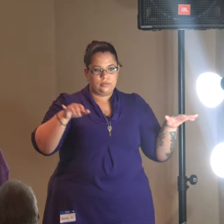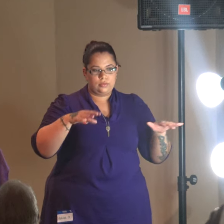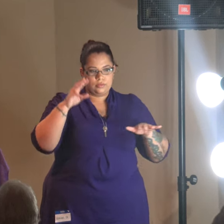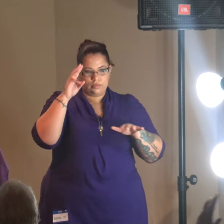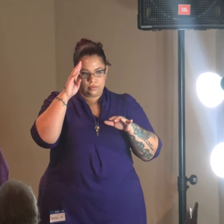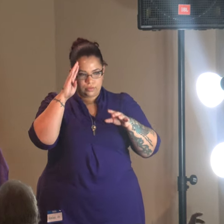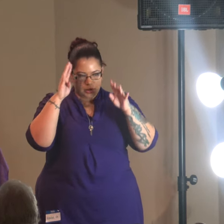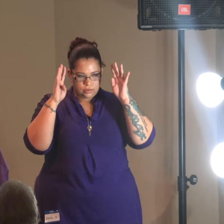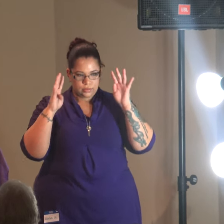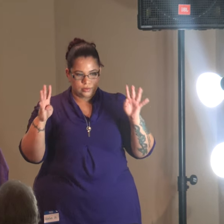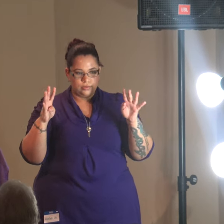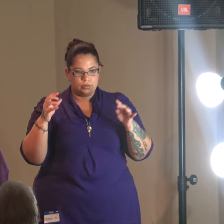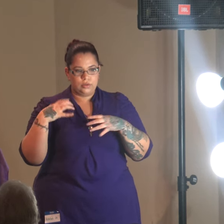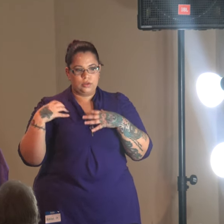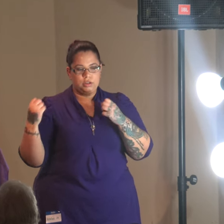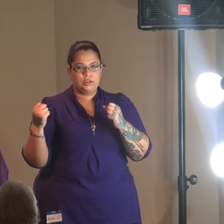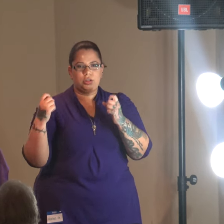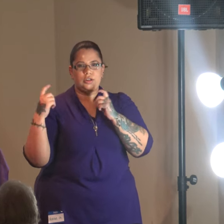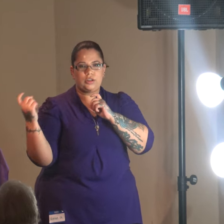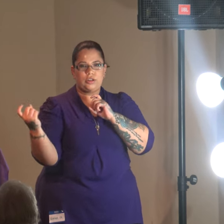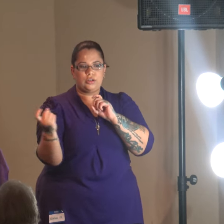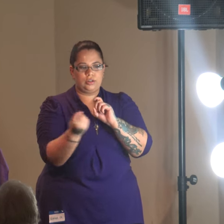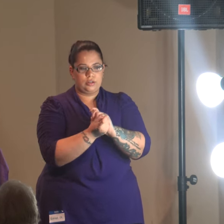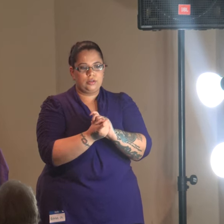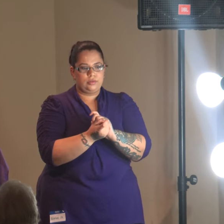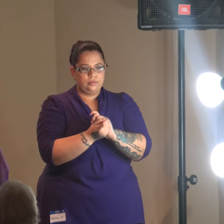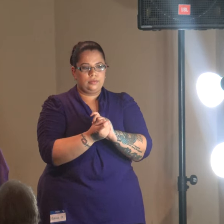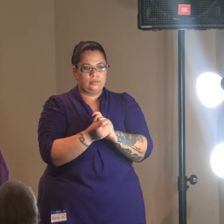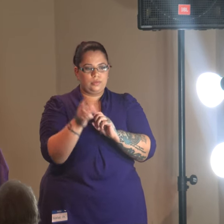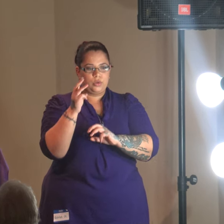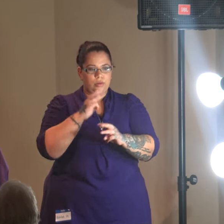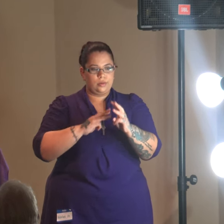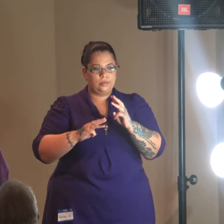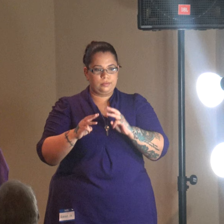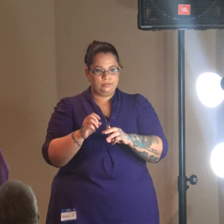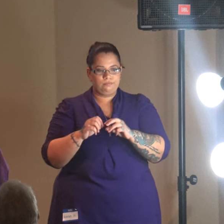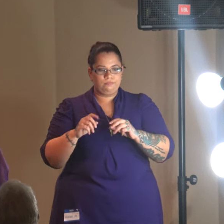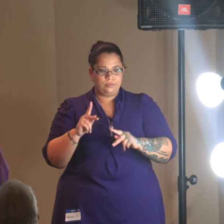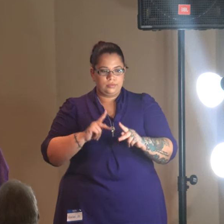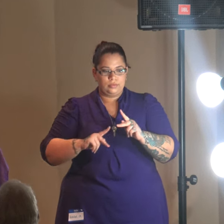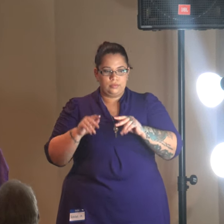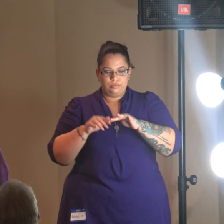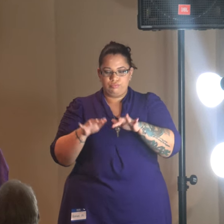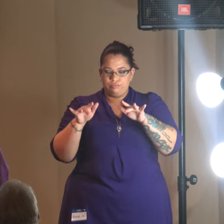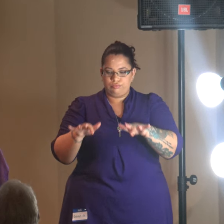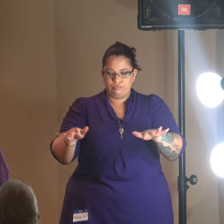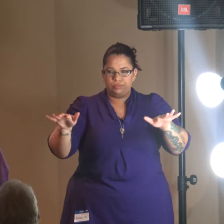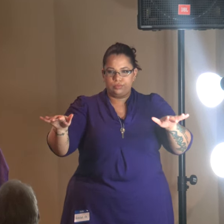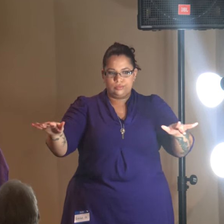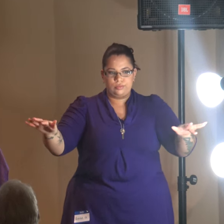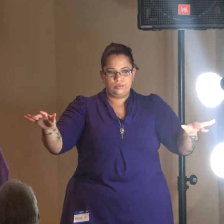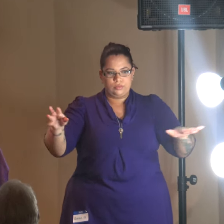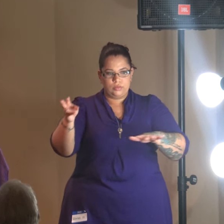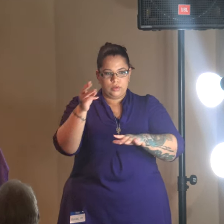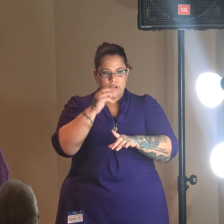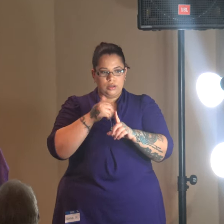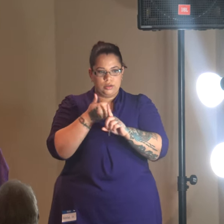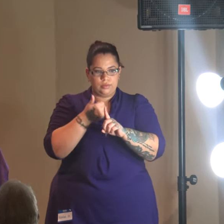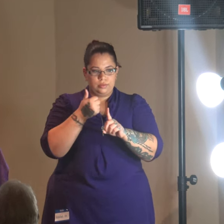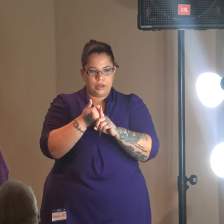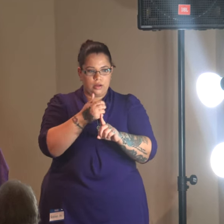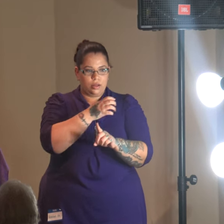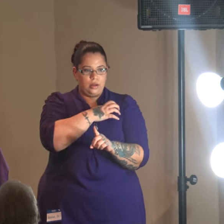continued unfoldment of the power and presence of God itself as each person, each thing. Everywhere we go, God is and